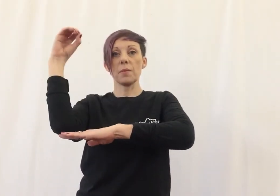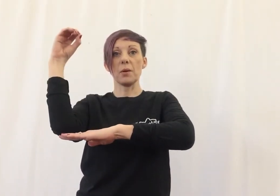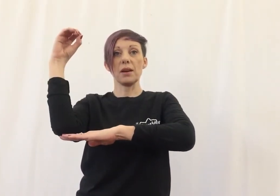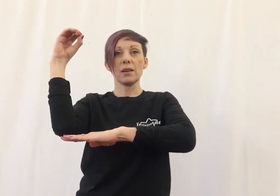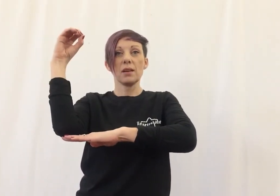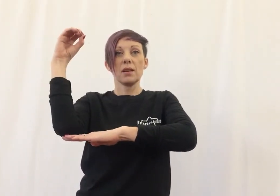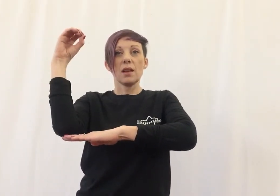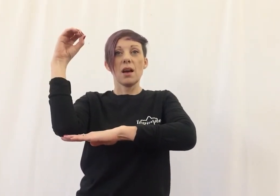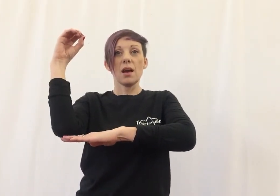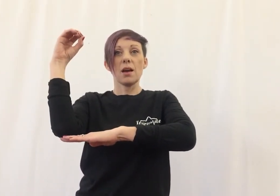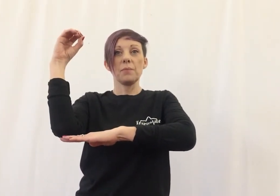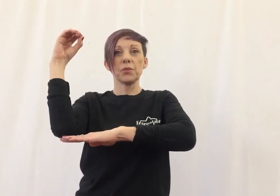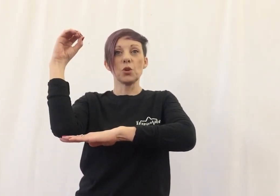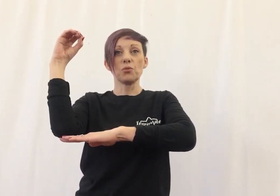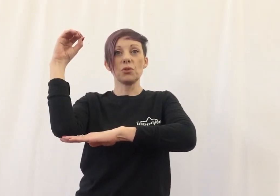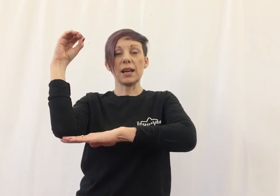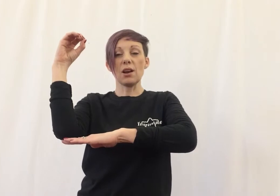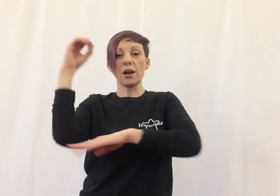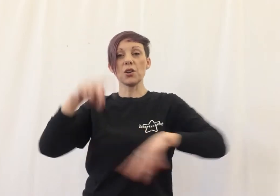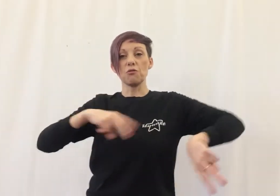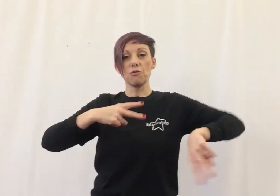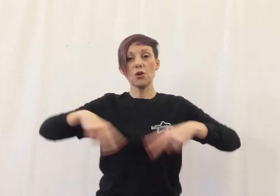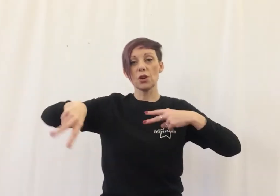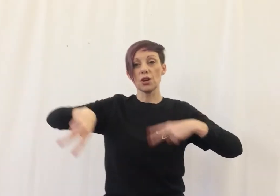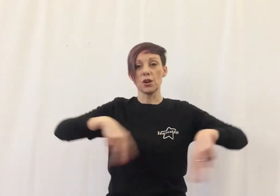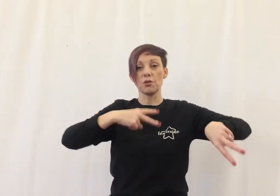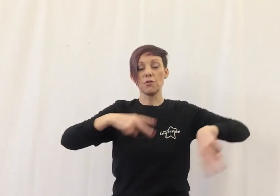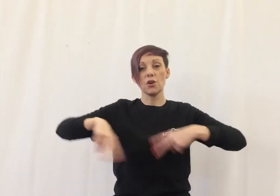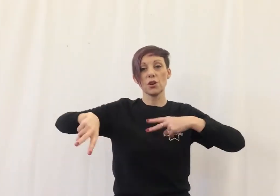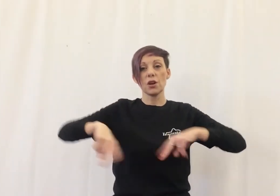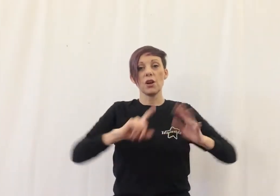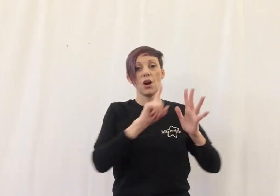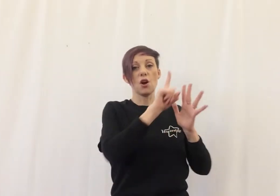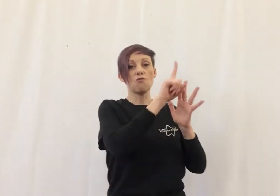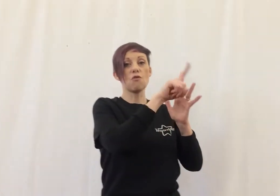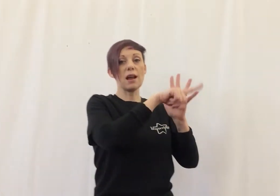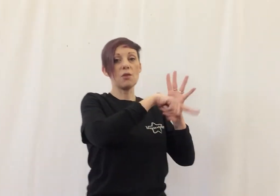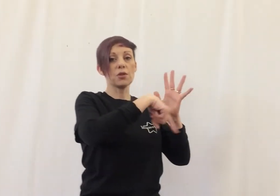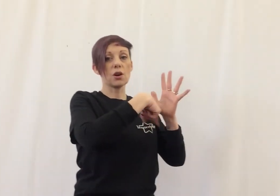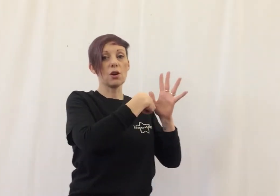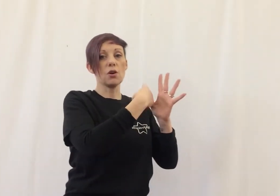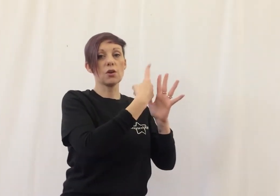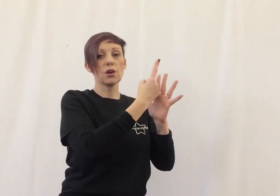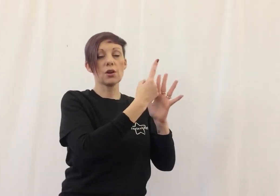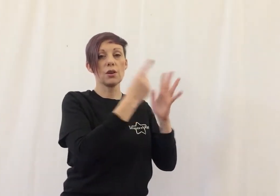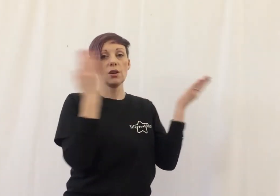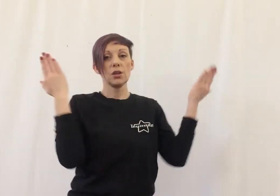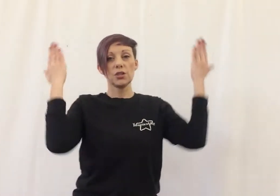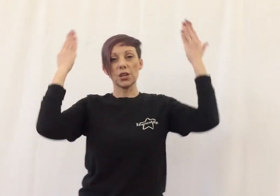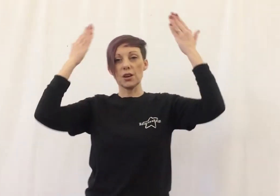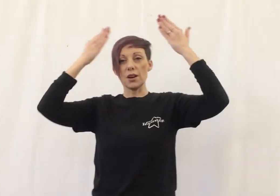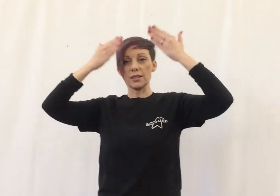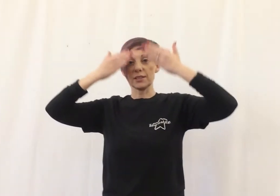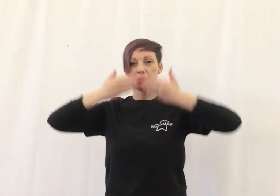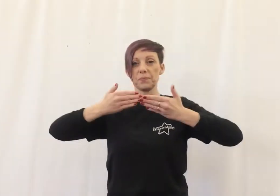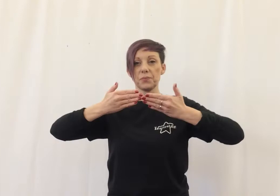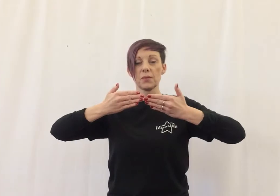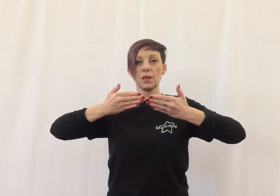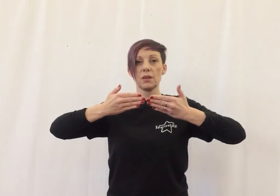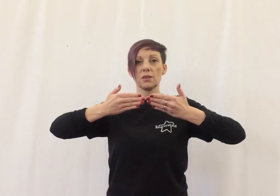that way. Till broad daylight, gonna rock around the clock tonight. So